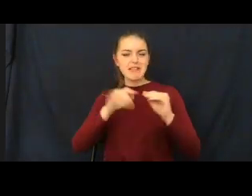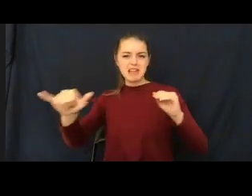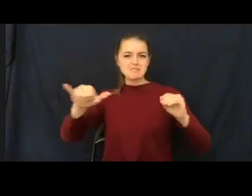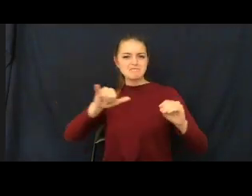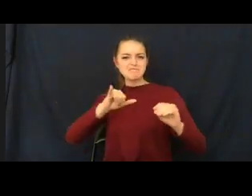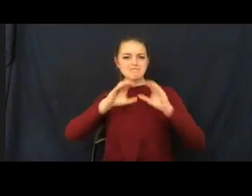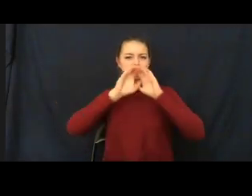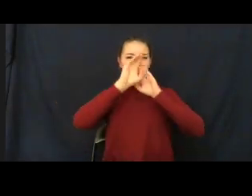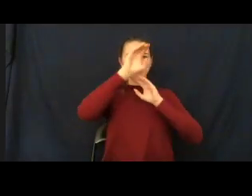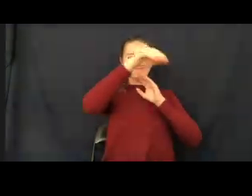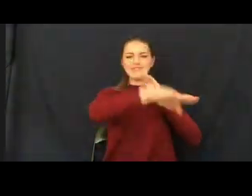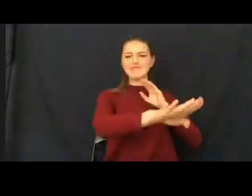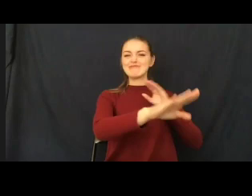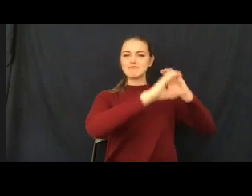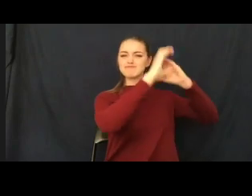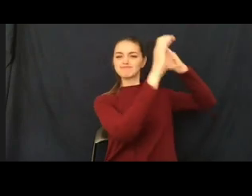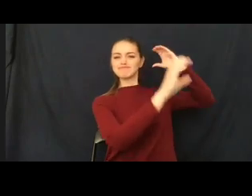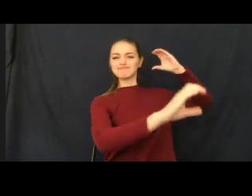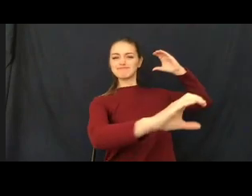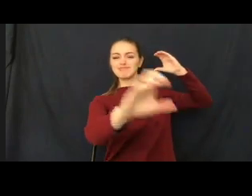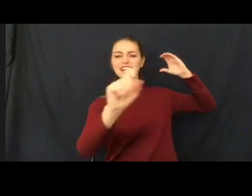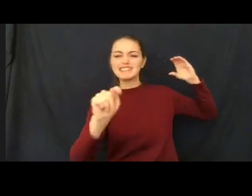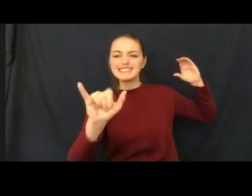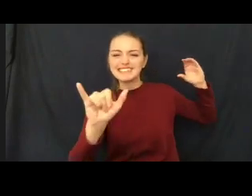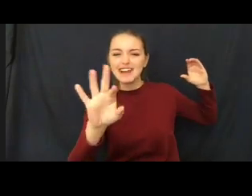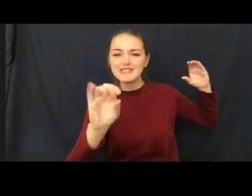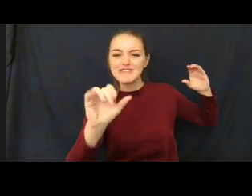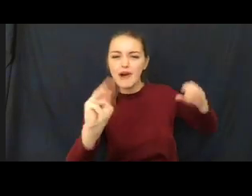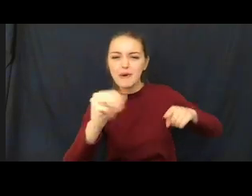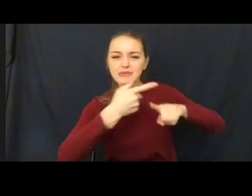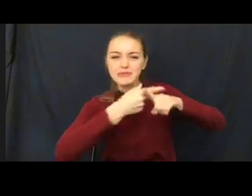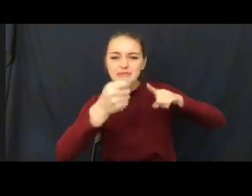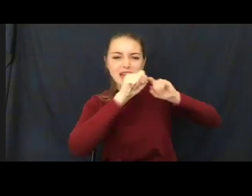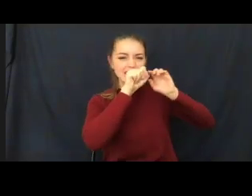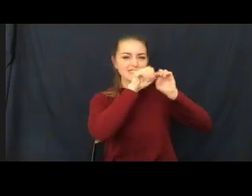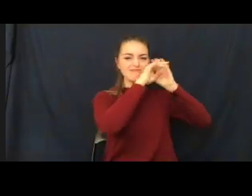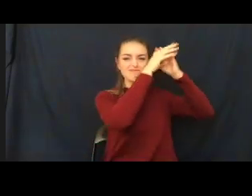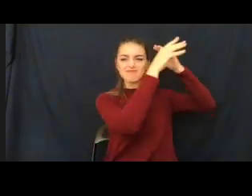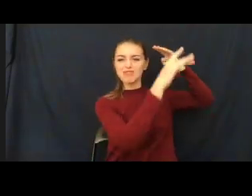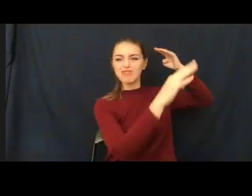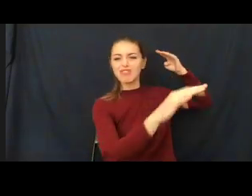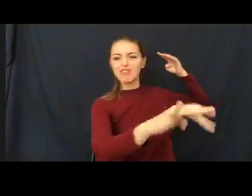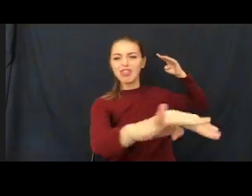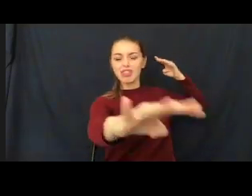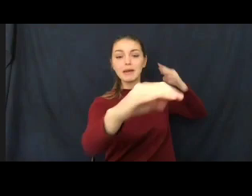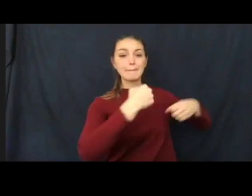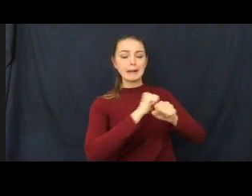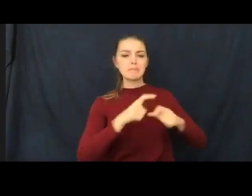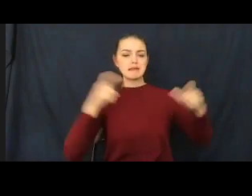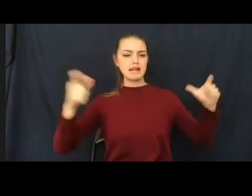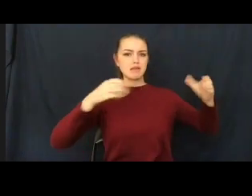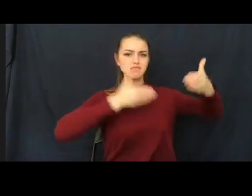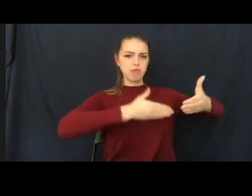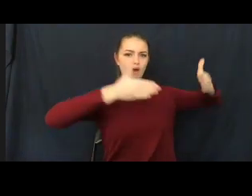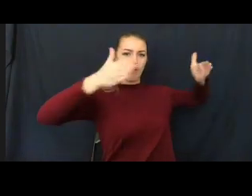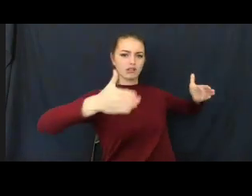thing of styrofoam toothpaste, Nice. and they shape it into these big blocks, and then they put it